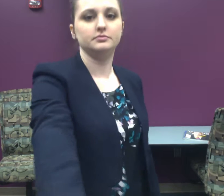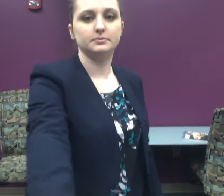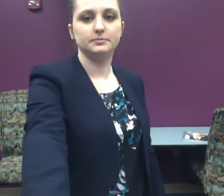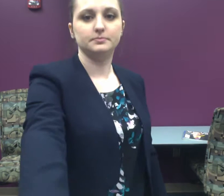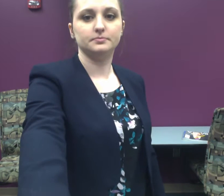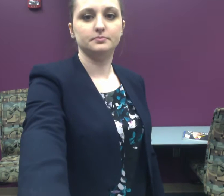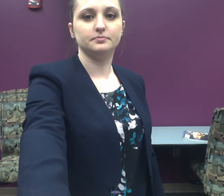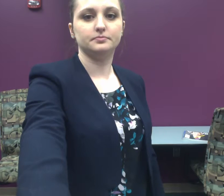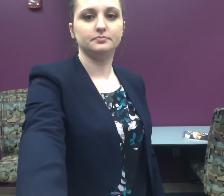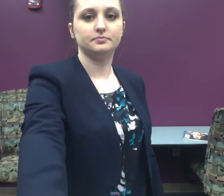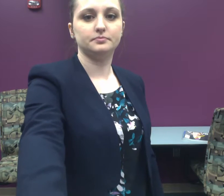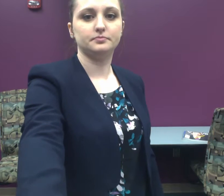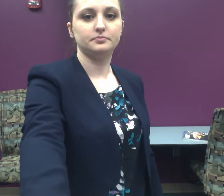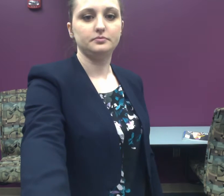All right, off we go.